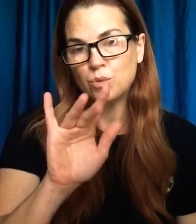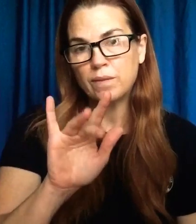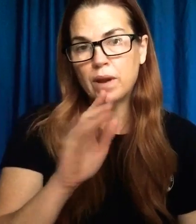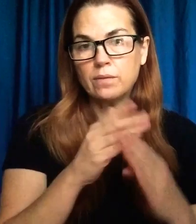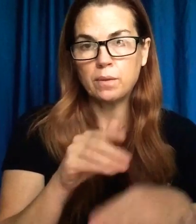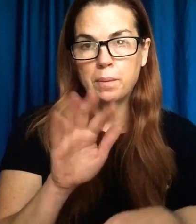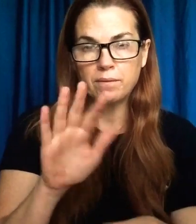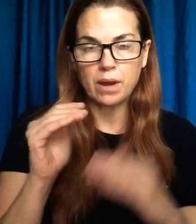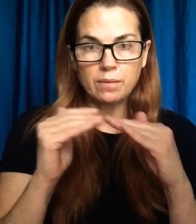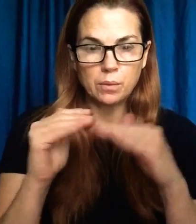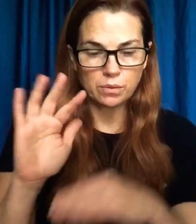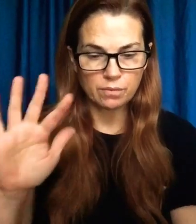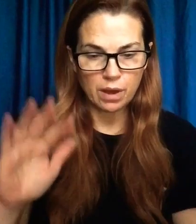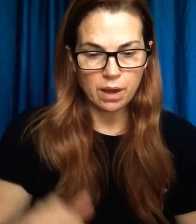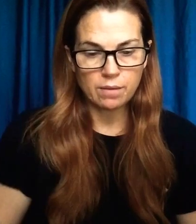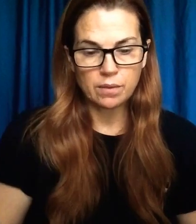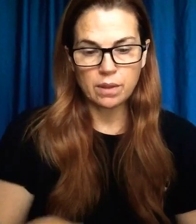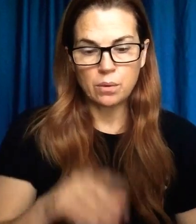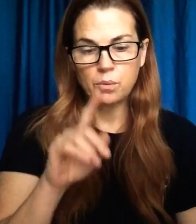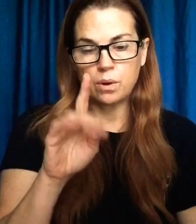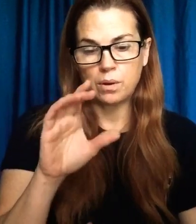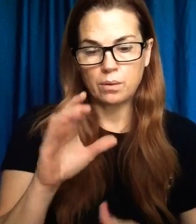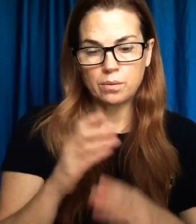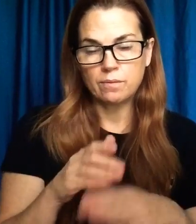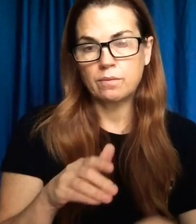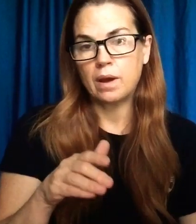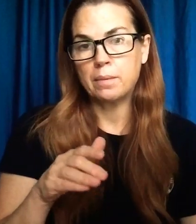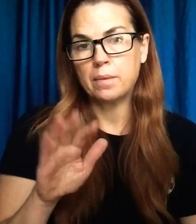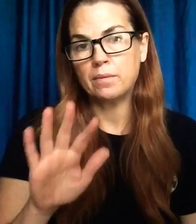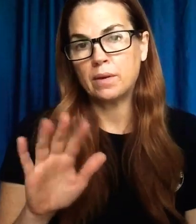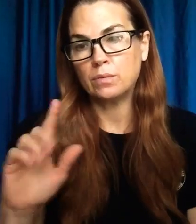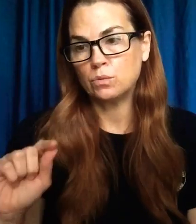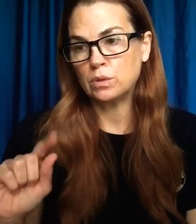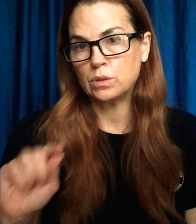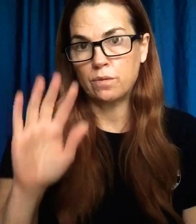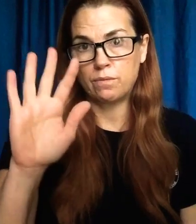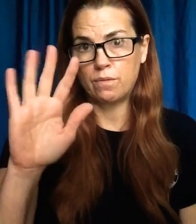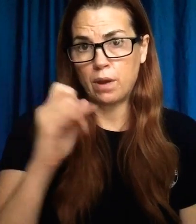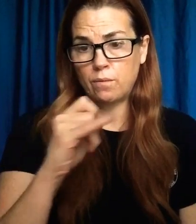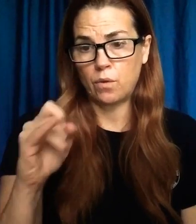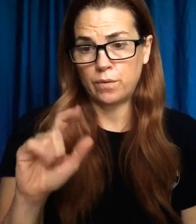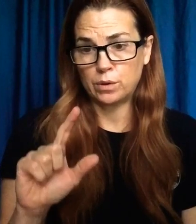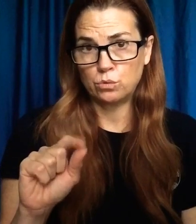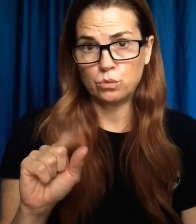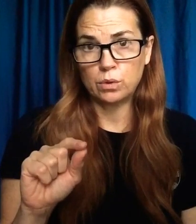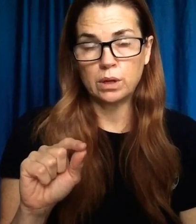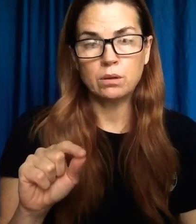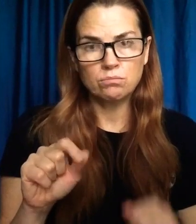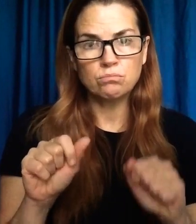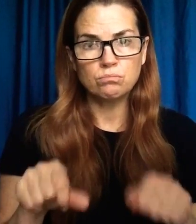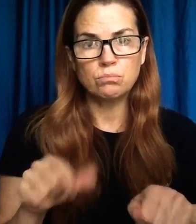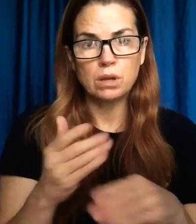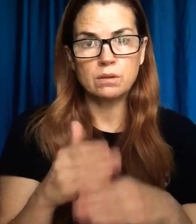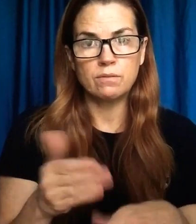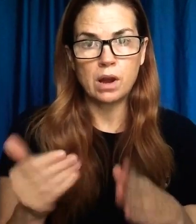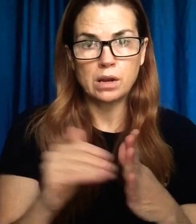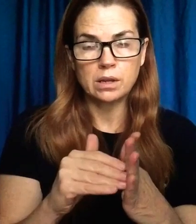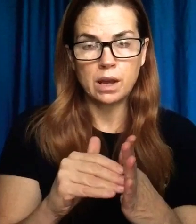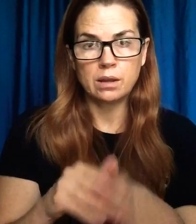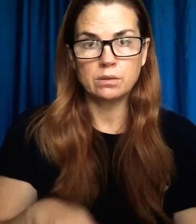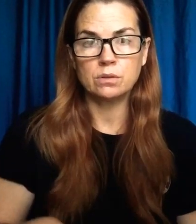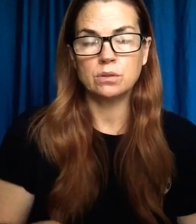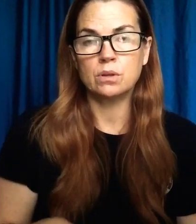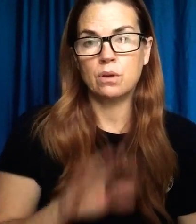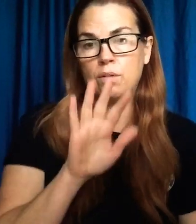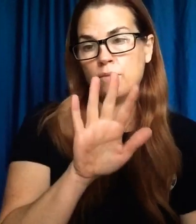times, and 5 goes into 100 20 times. It ends in a 5 and a 0 again, so I can simplify it even more. So I'm going to